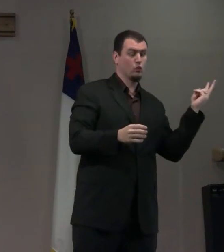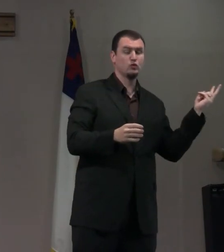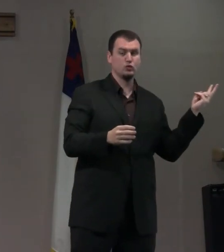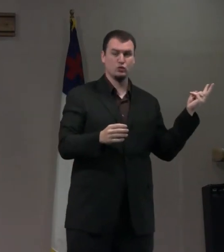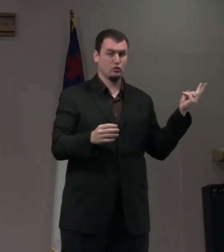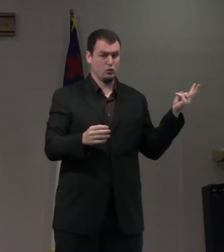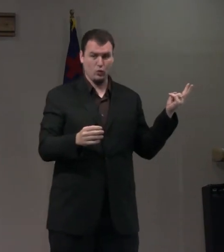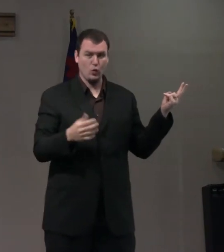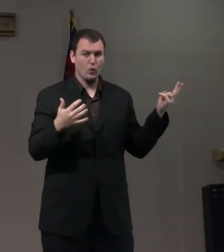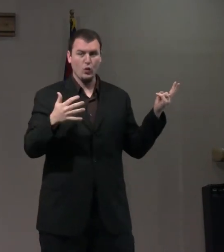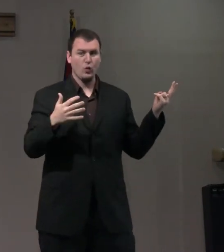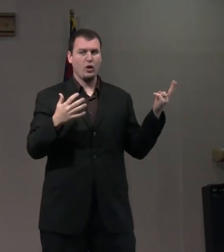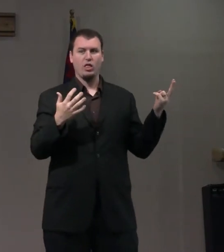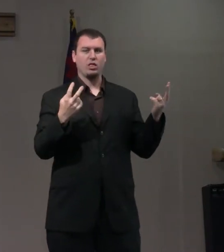So those two guys